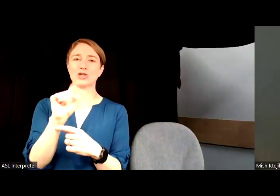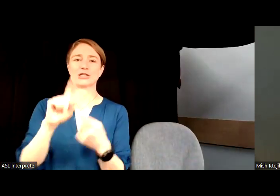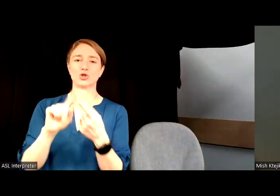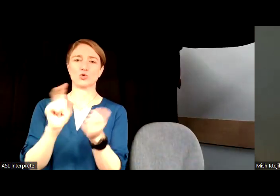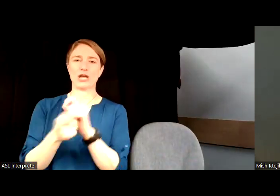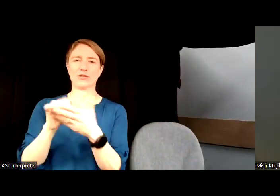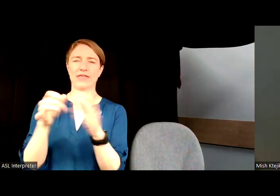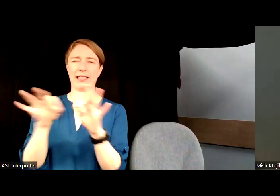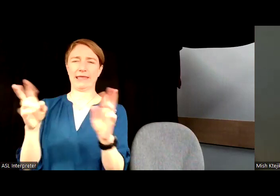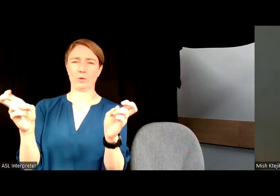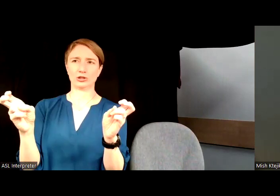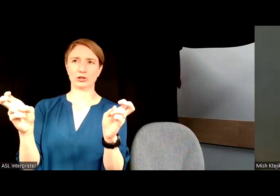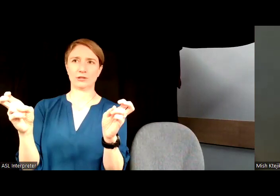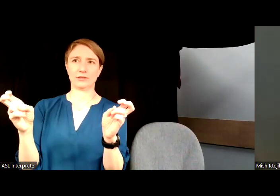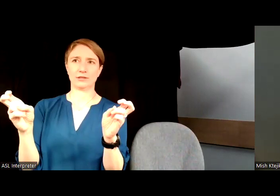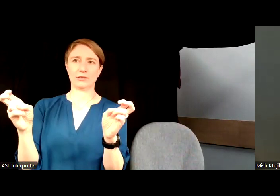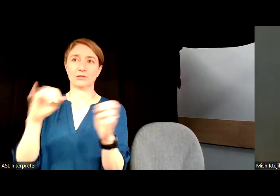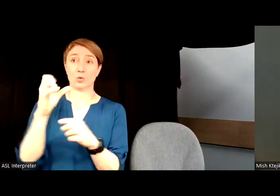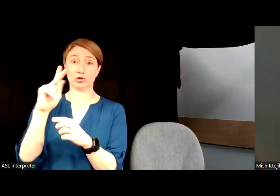would you mind if I go first and then?